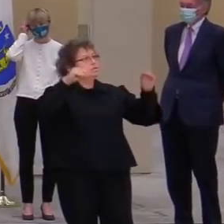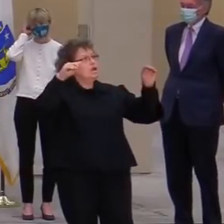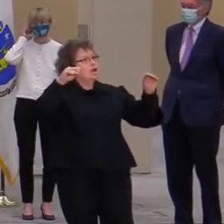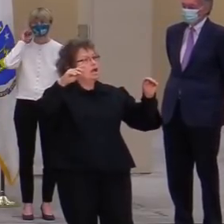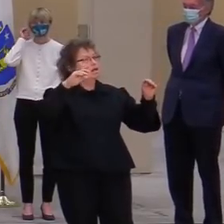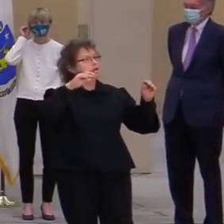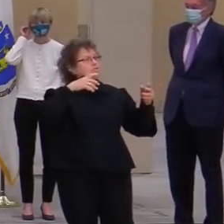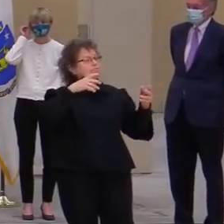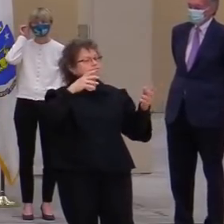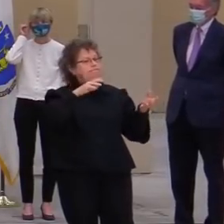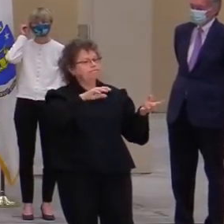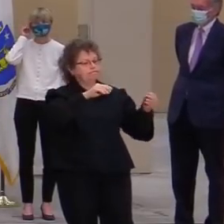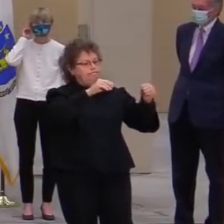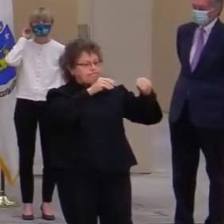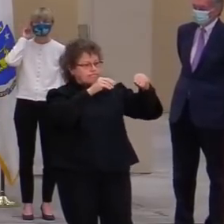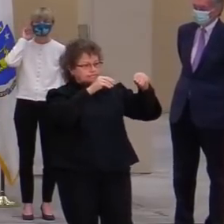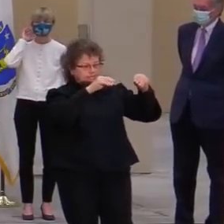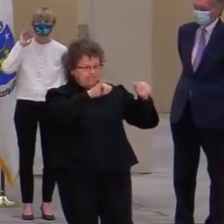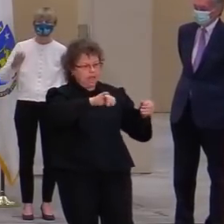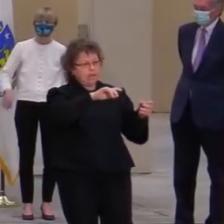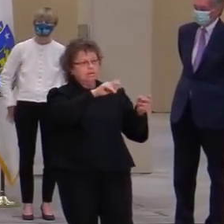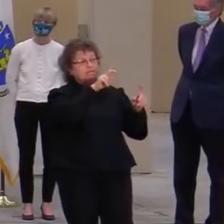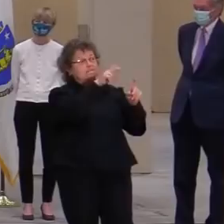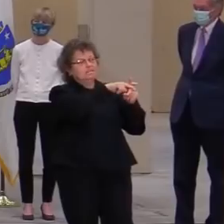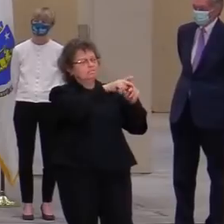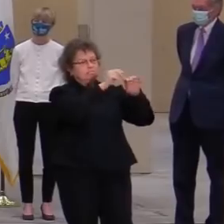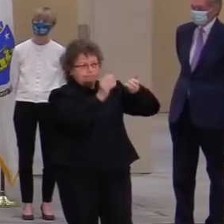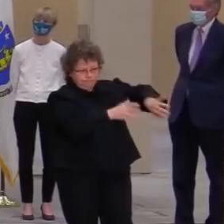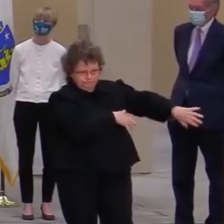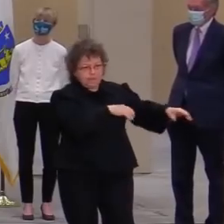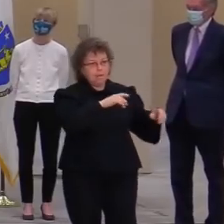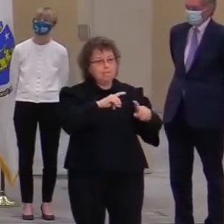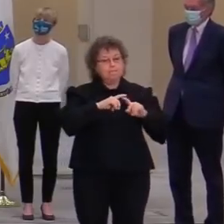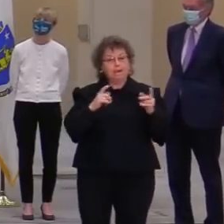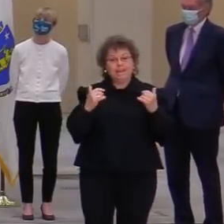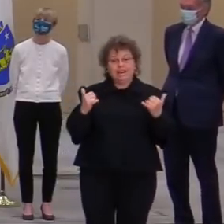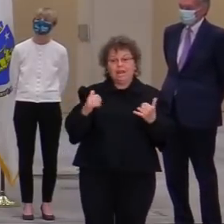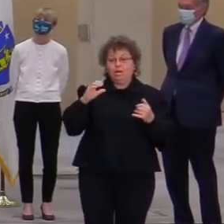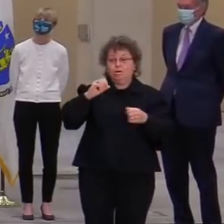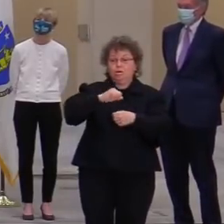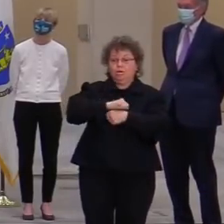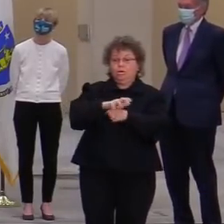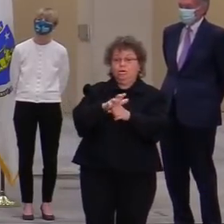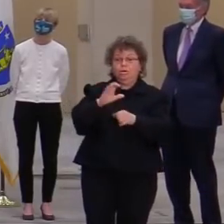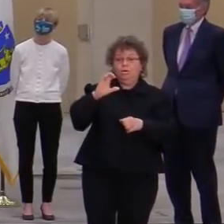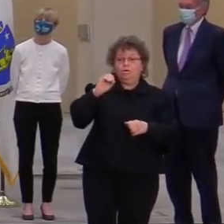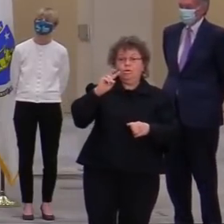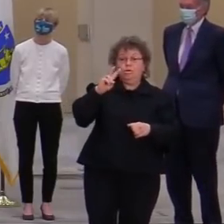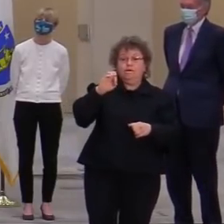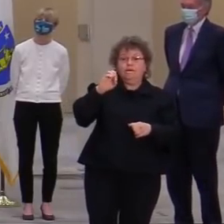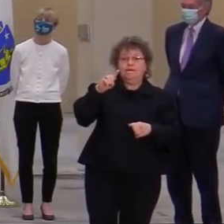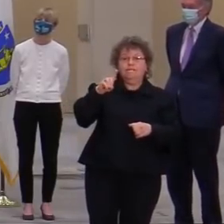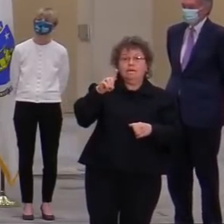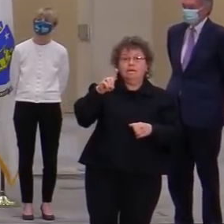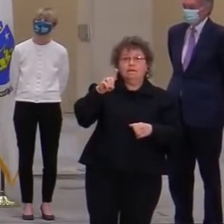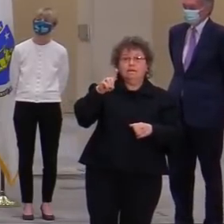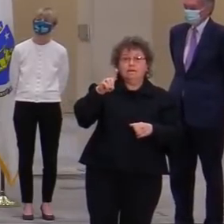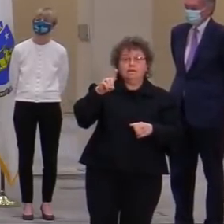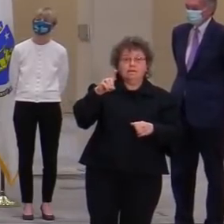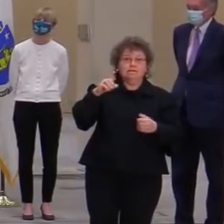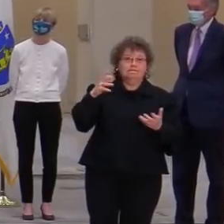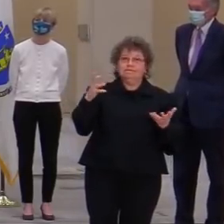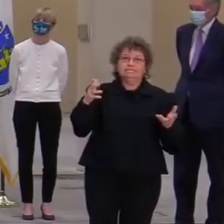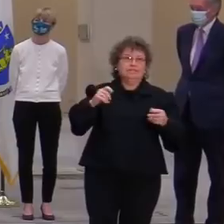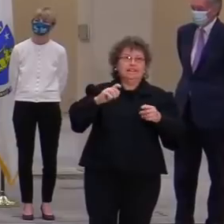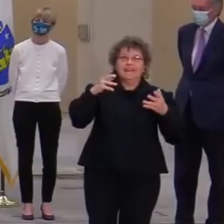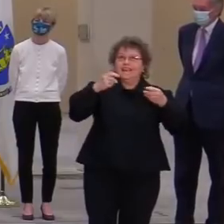we've learned anything about COVID, is that the rules of the game changed quite a bit. And part of that whole future work study that we're doing is to